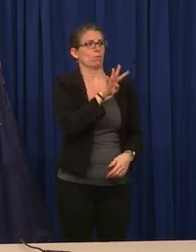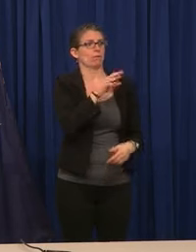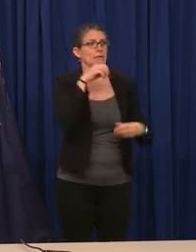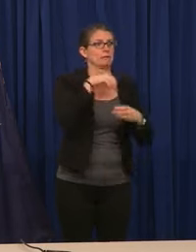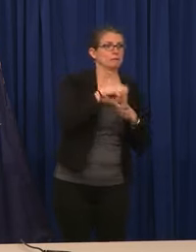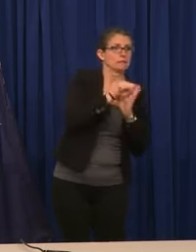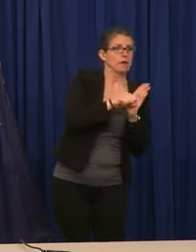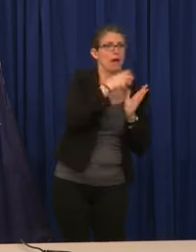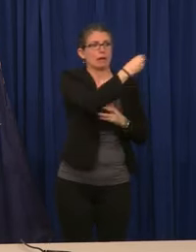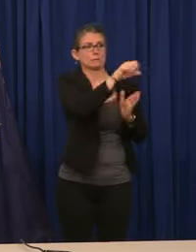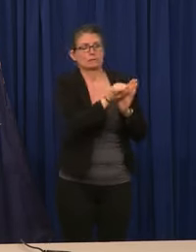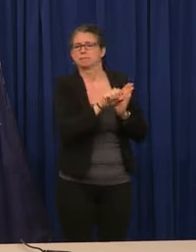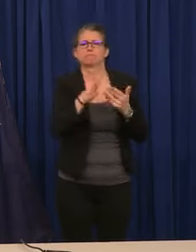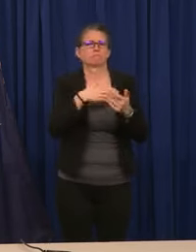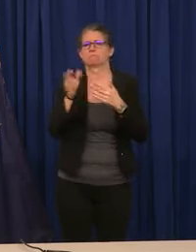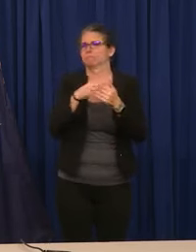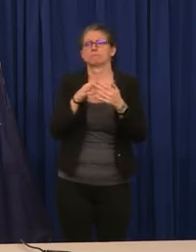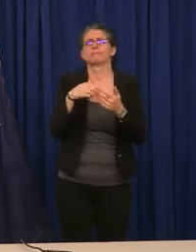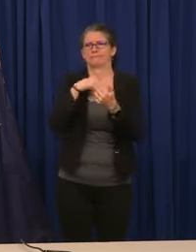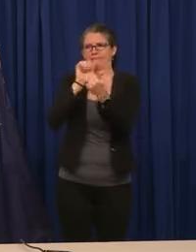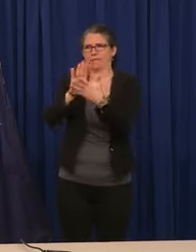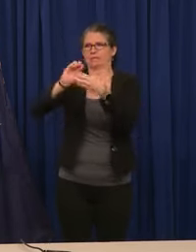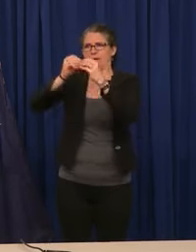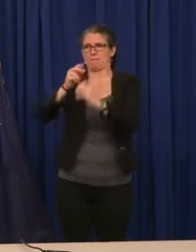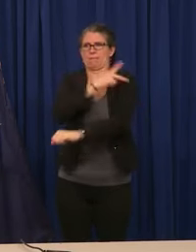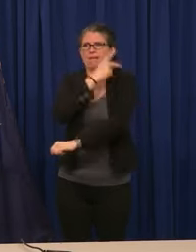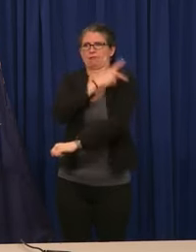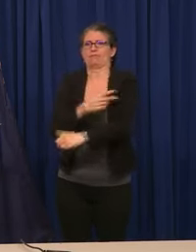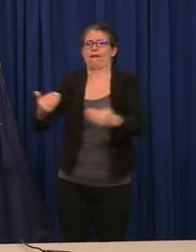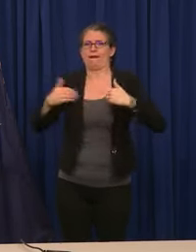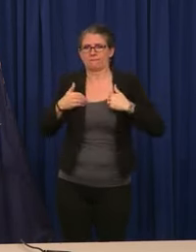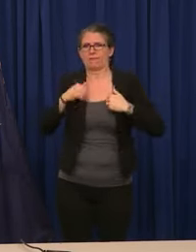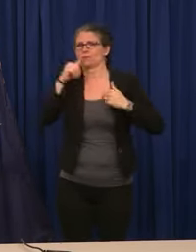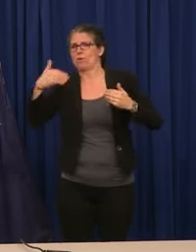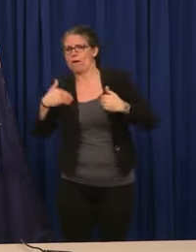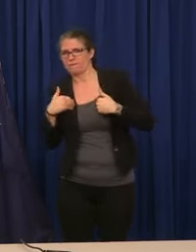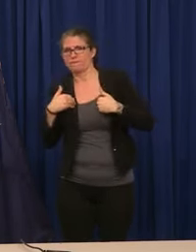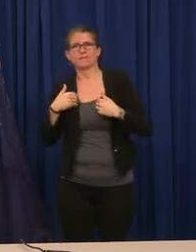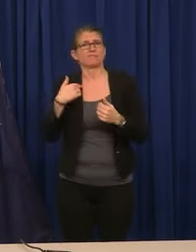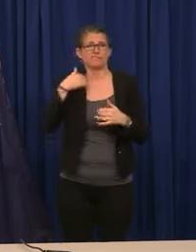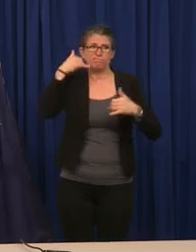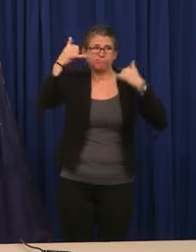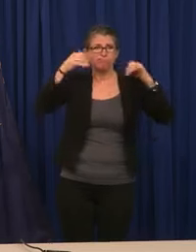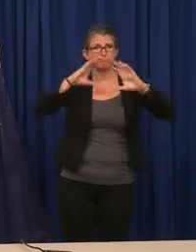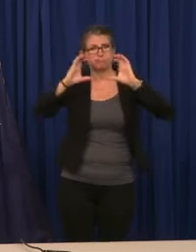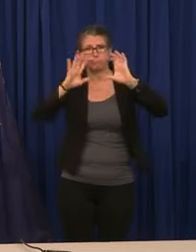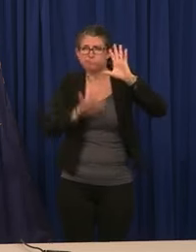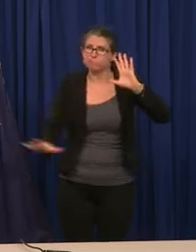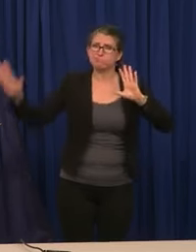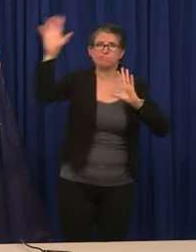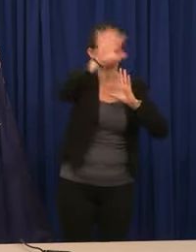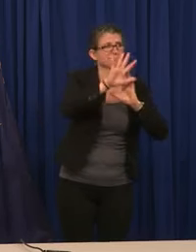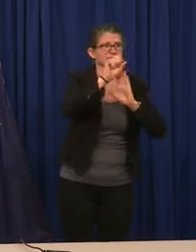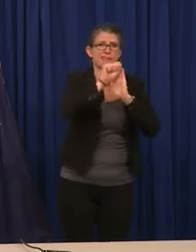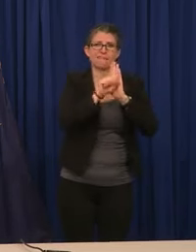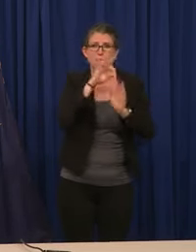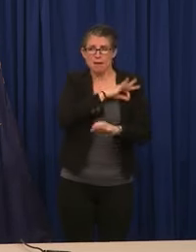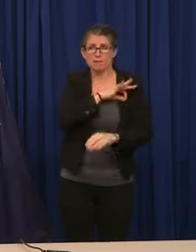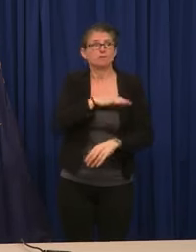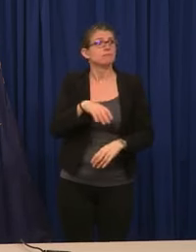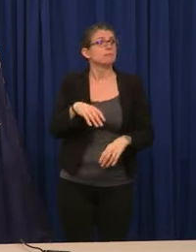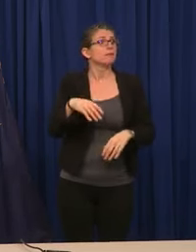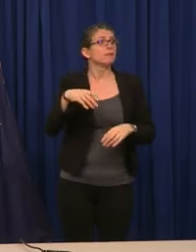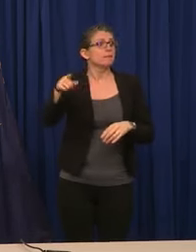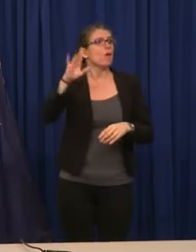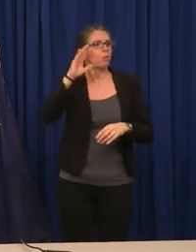on a very frequent basis, multiple times per week, to keep tabs on the situation. That allows us to be nimble and